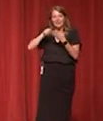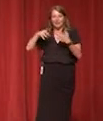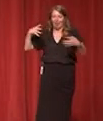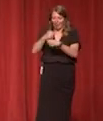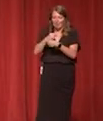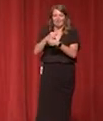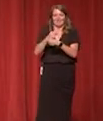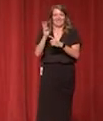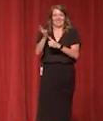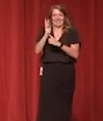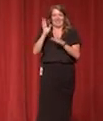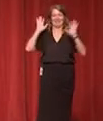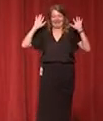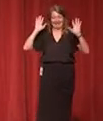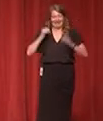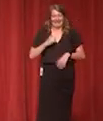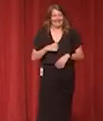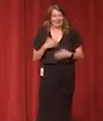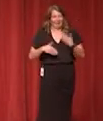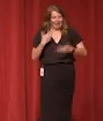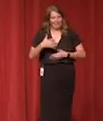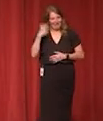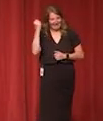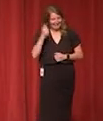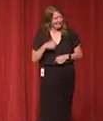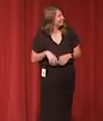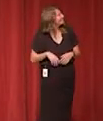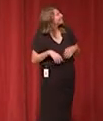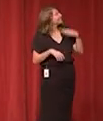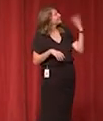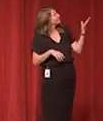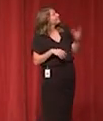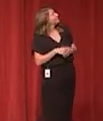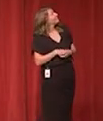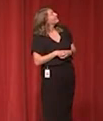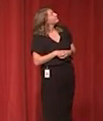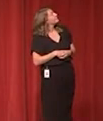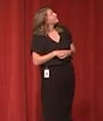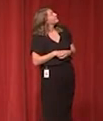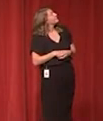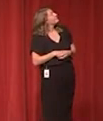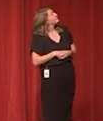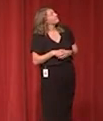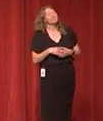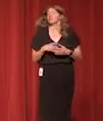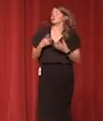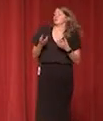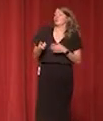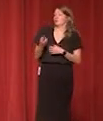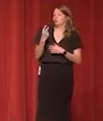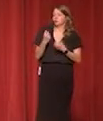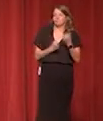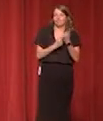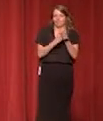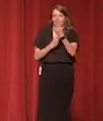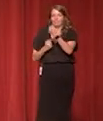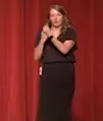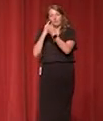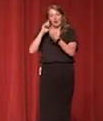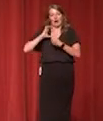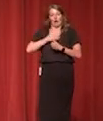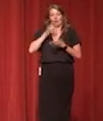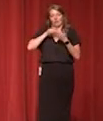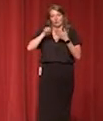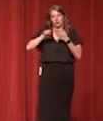Maybe I'll take another hour, right? All right. This is the two pillars of our Alzheimer's research program here are